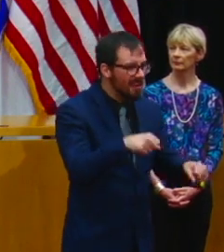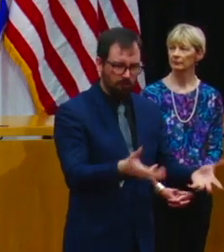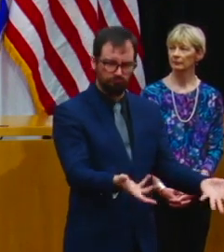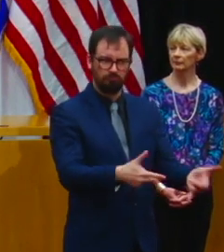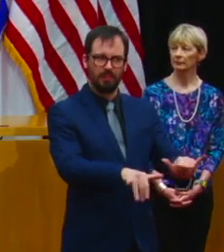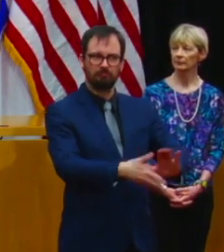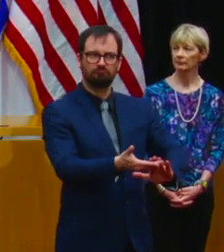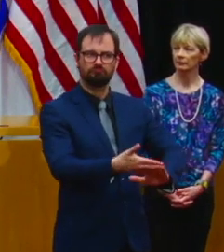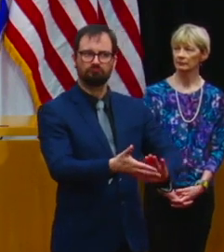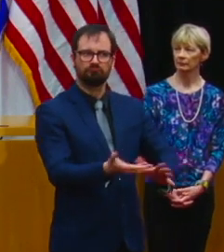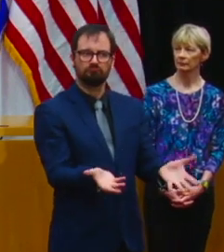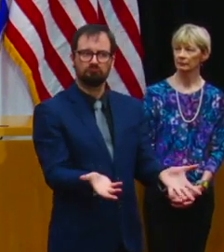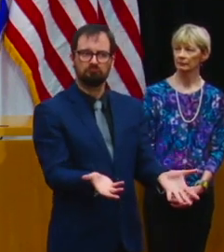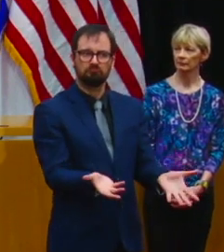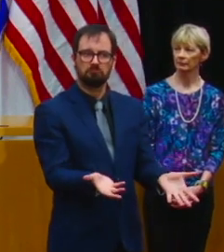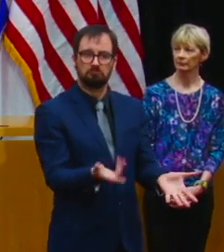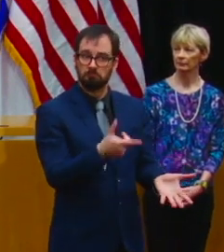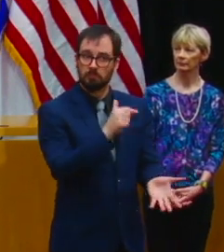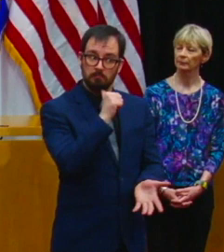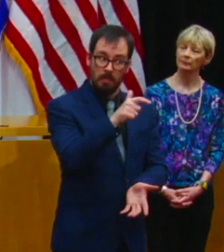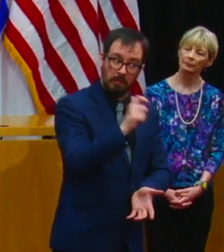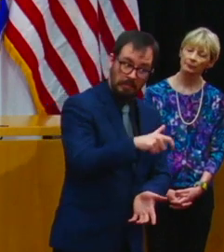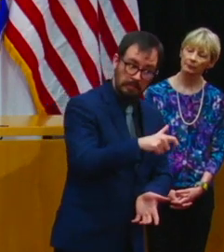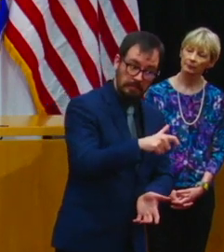unquote, still working.